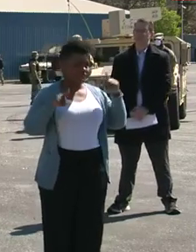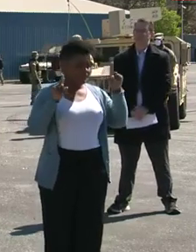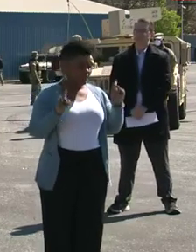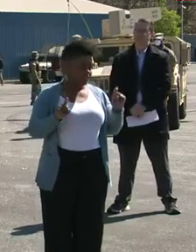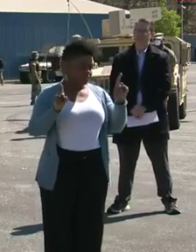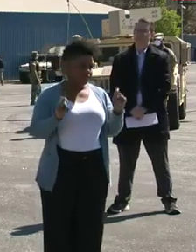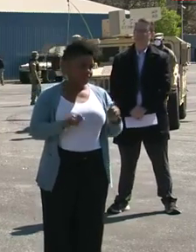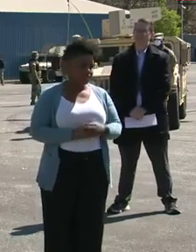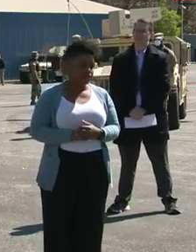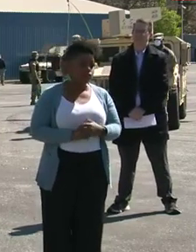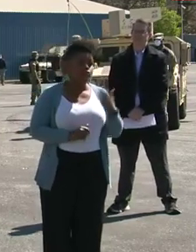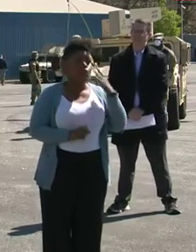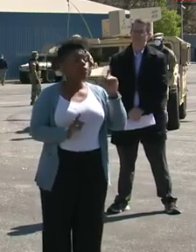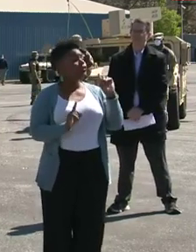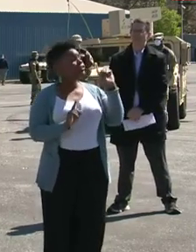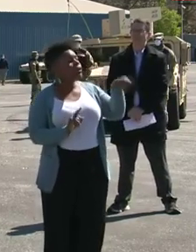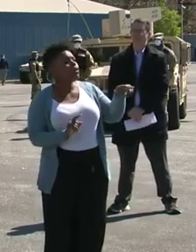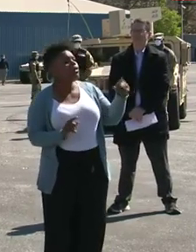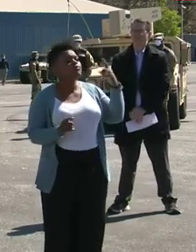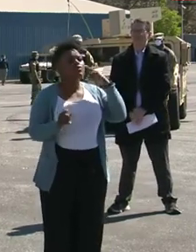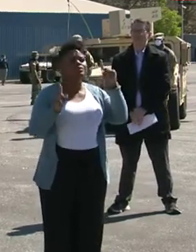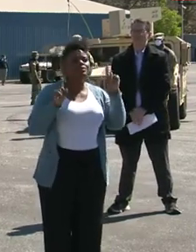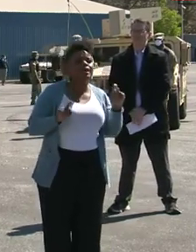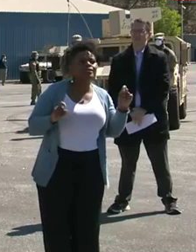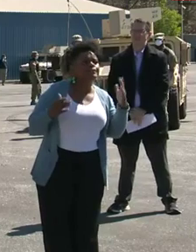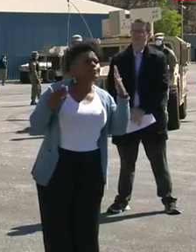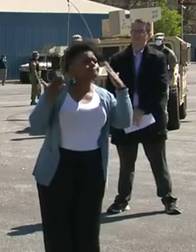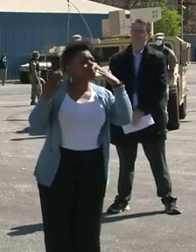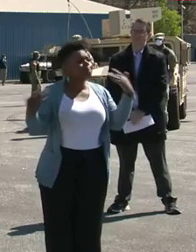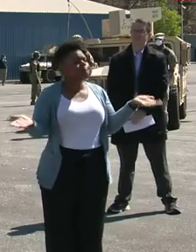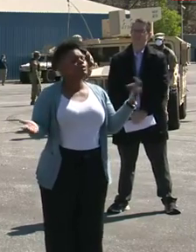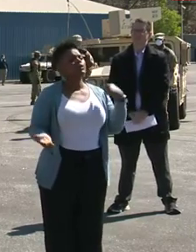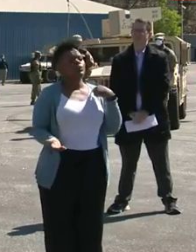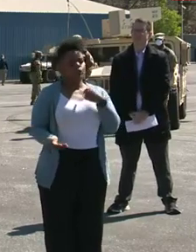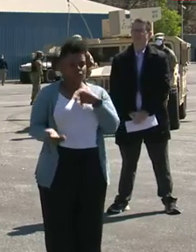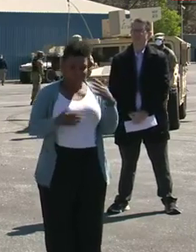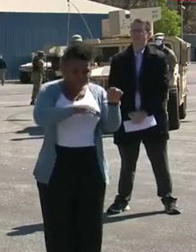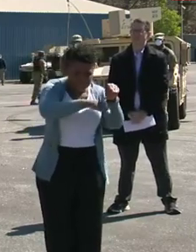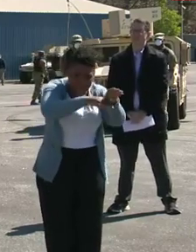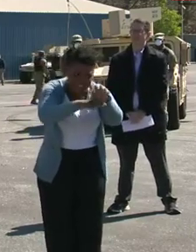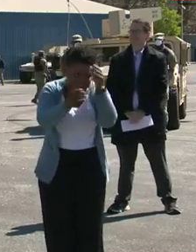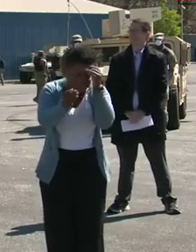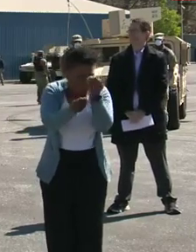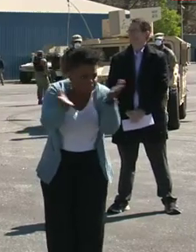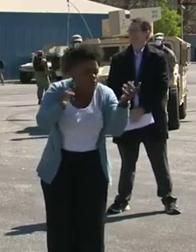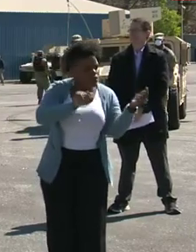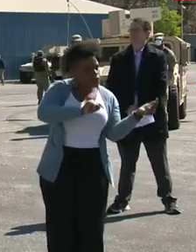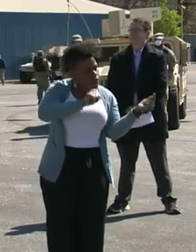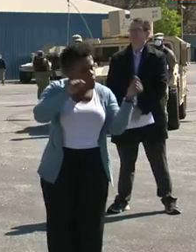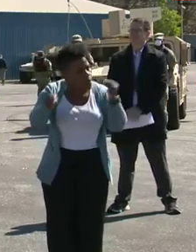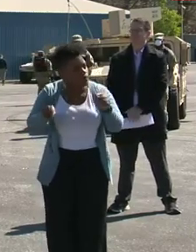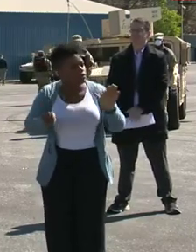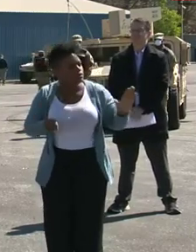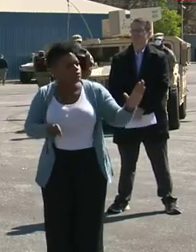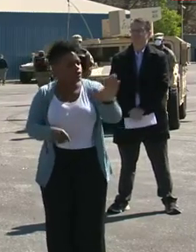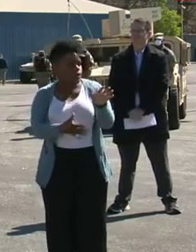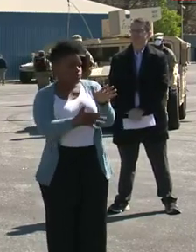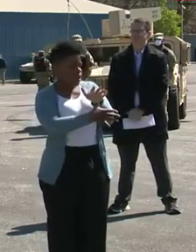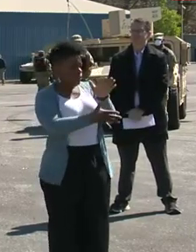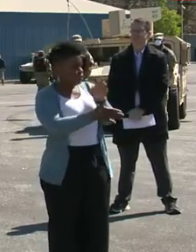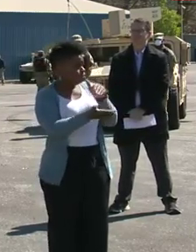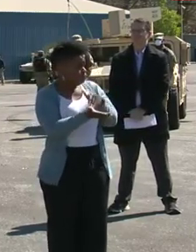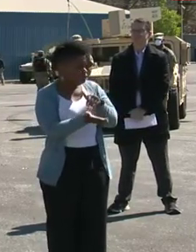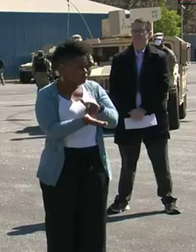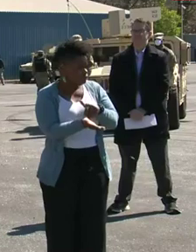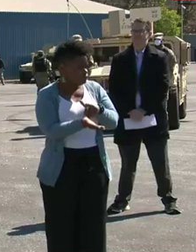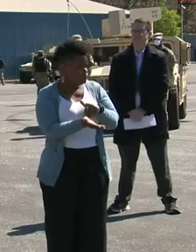testing. Traditionally, we've been advising our residents to go to their primary care physicians. Some of them have been